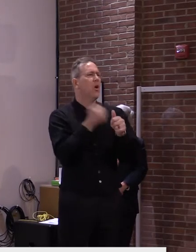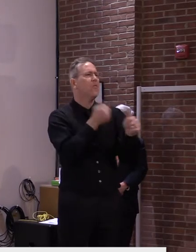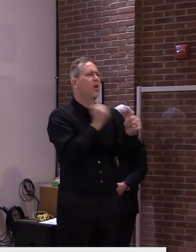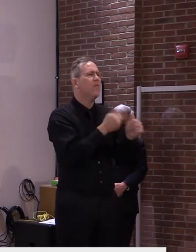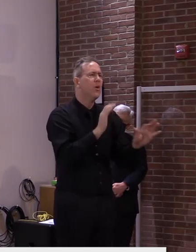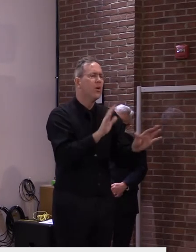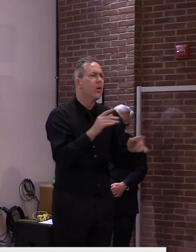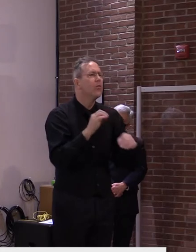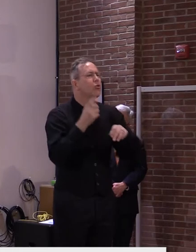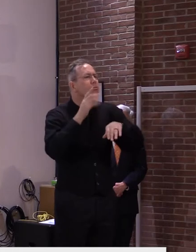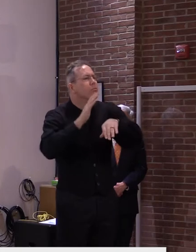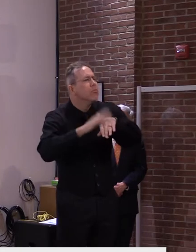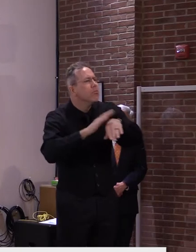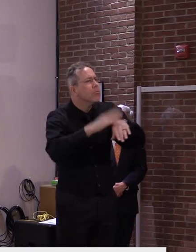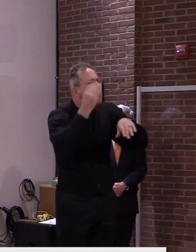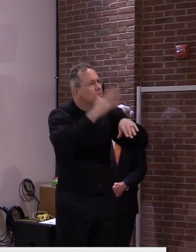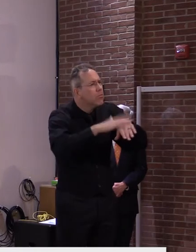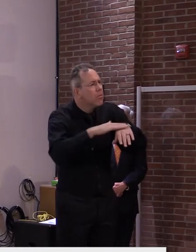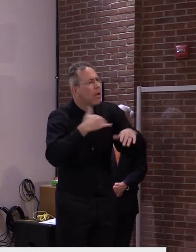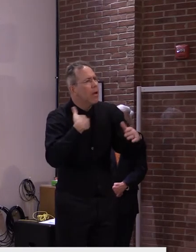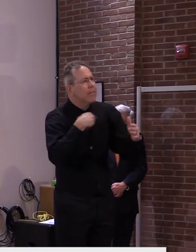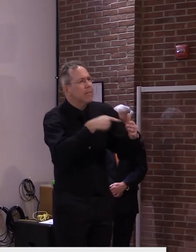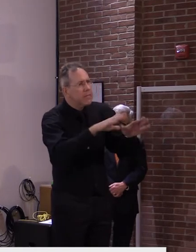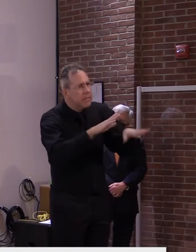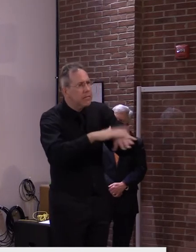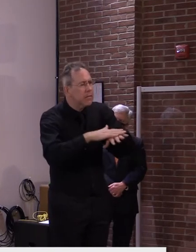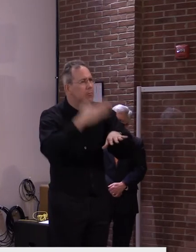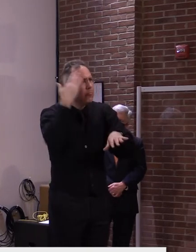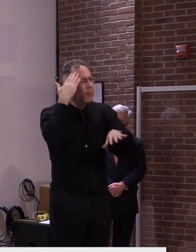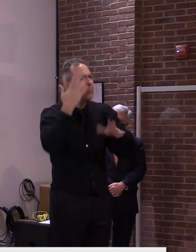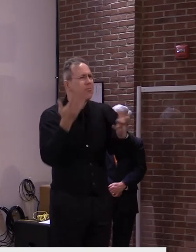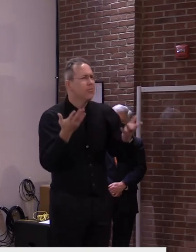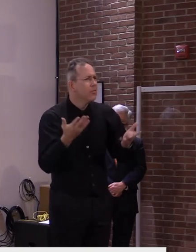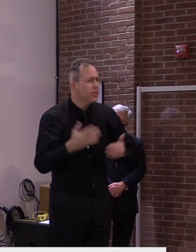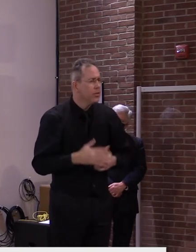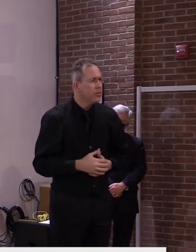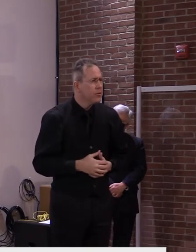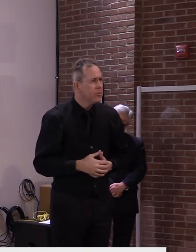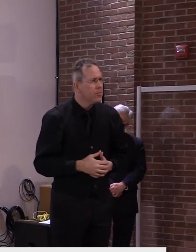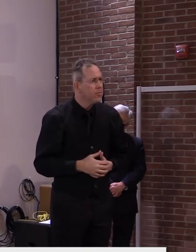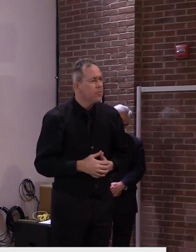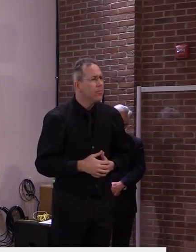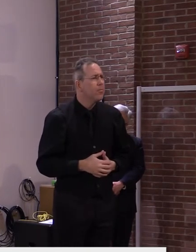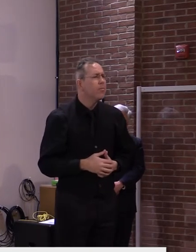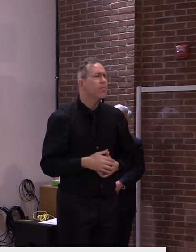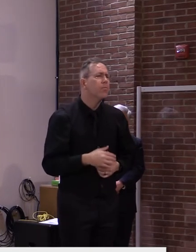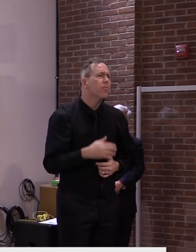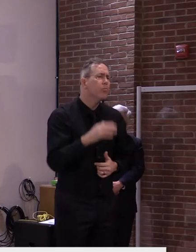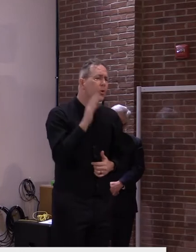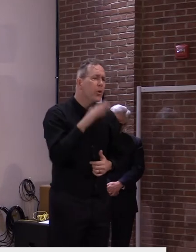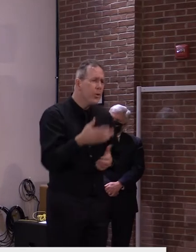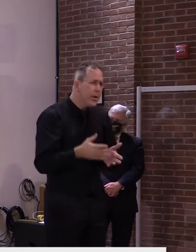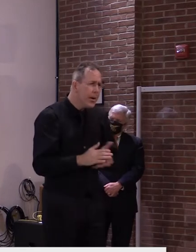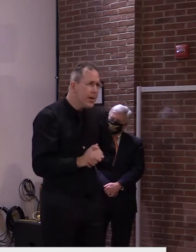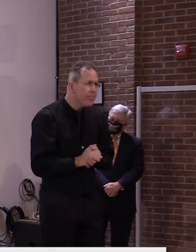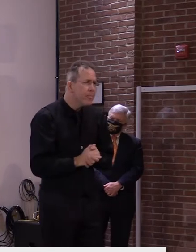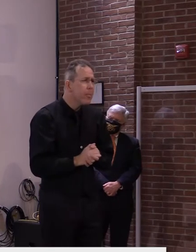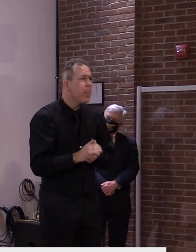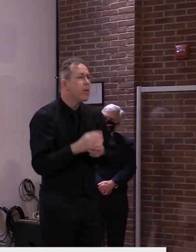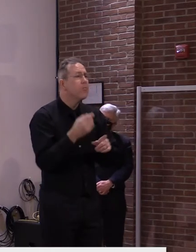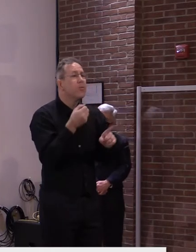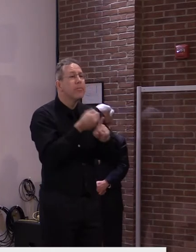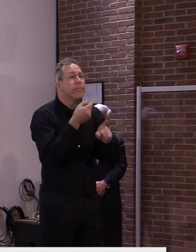the reality is you can find multiple fast food restaurants, I'm sure, that would have a